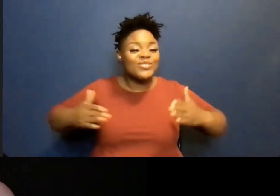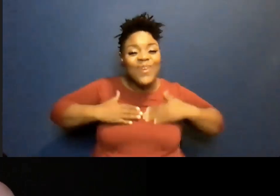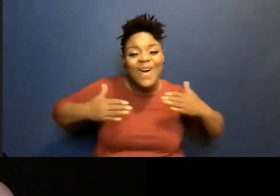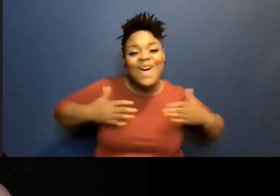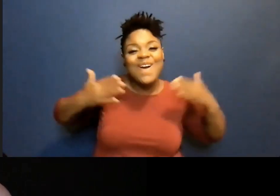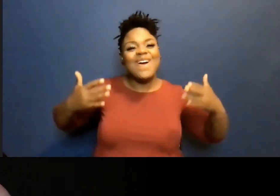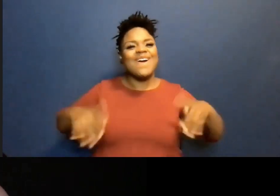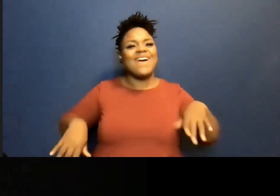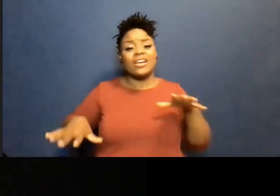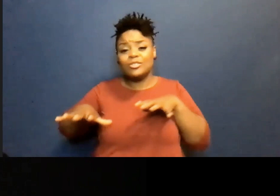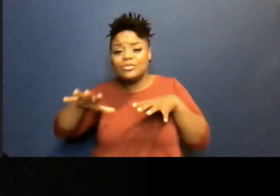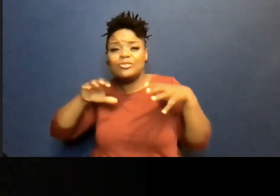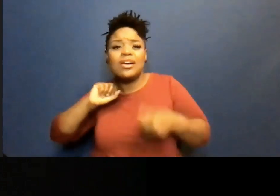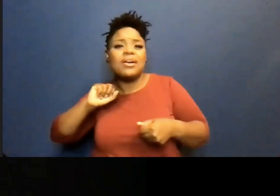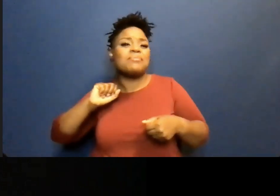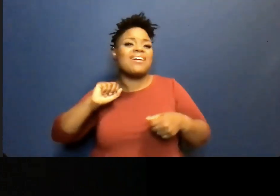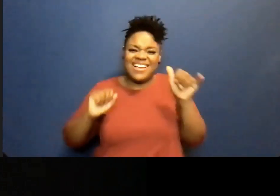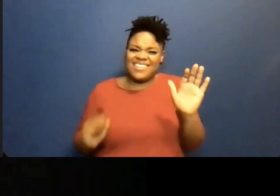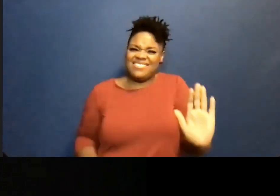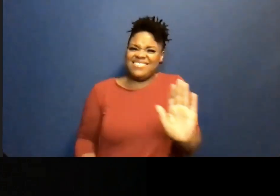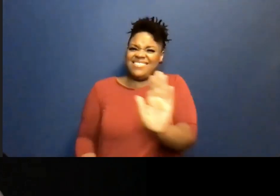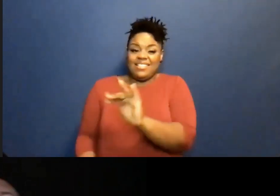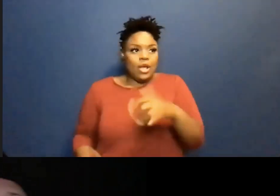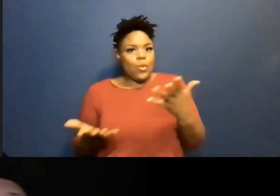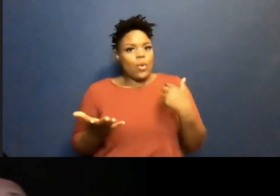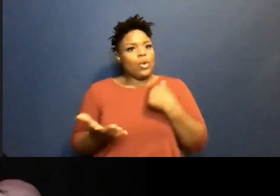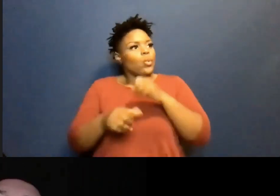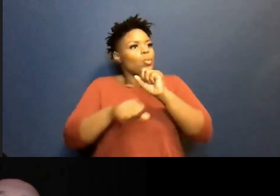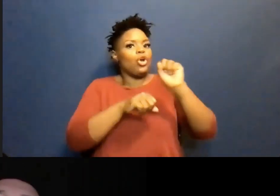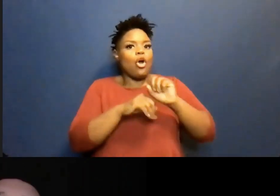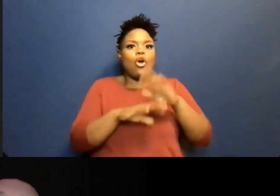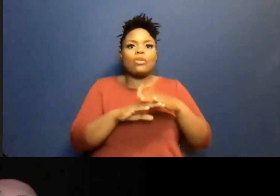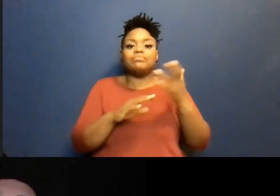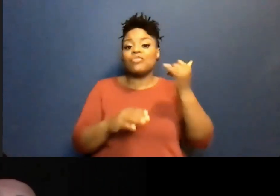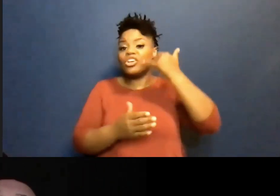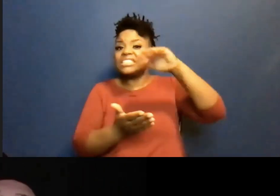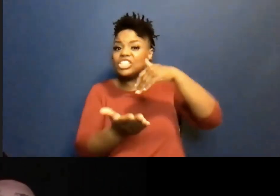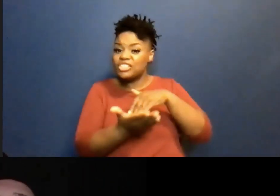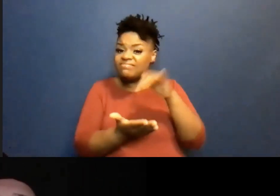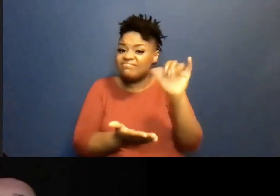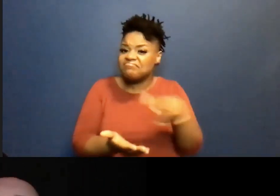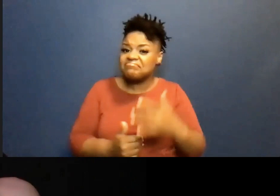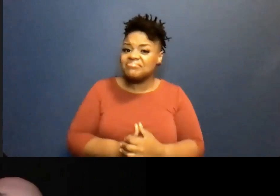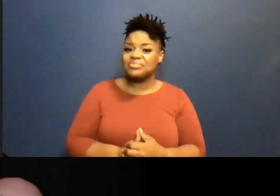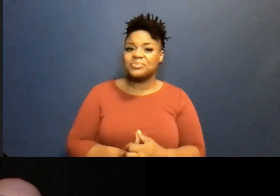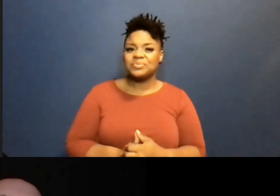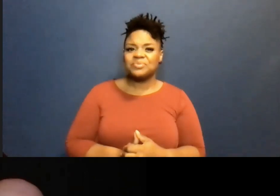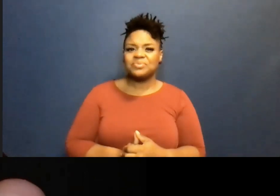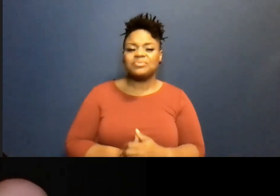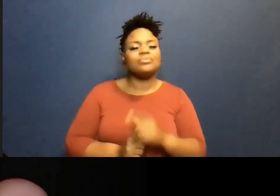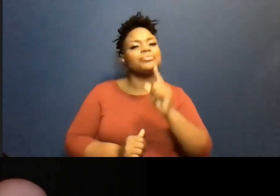you know, and that, and I think it's kind of, it's also shifting people's